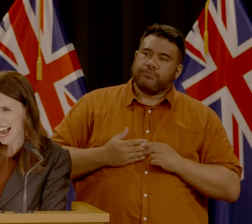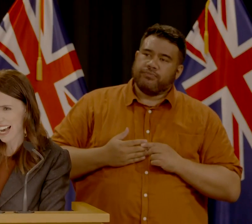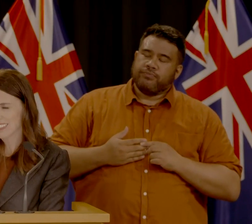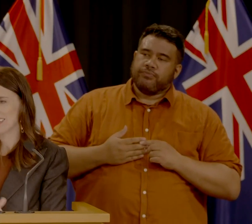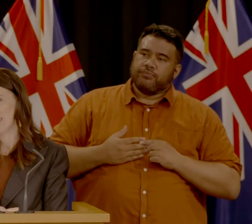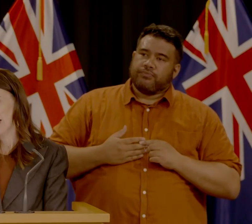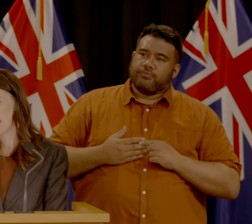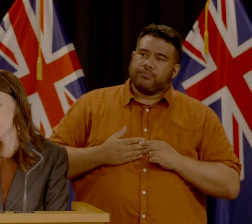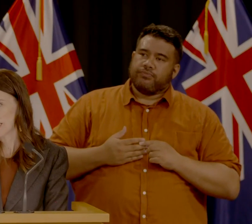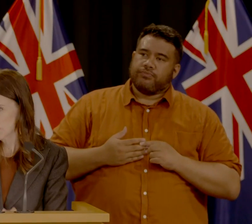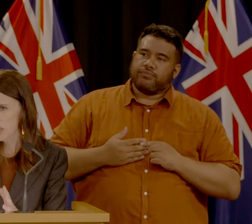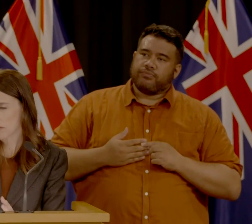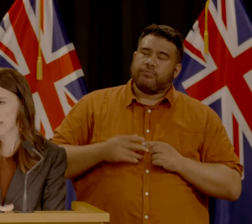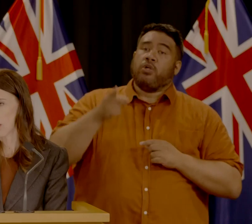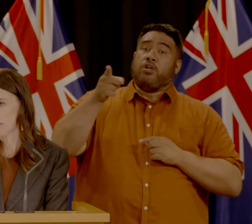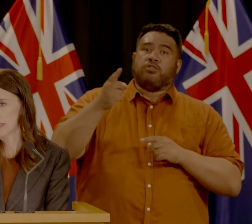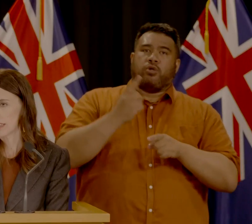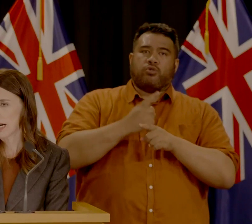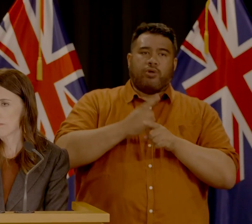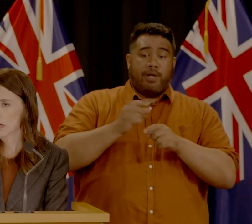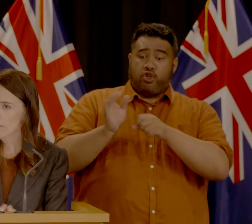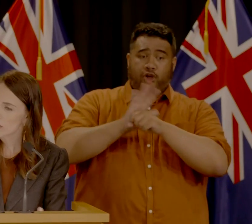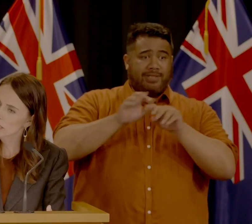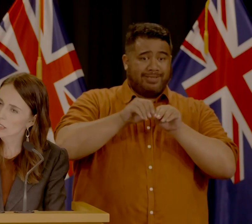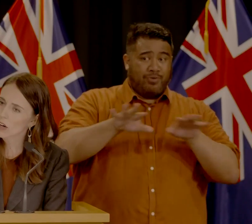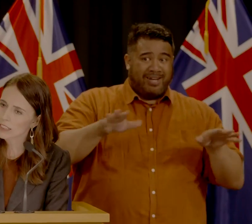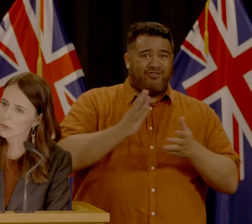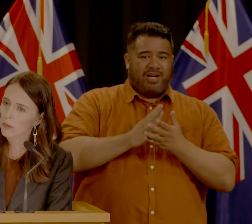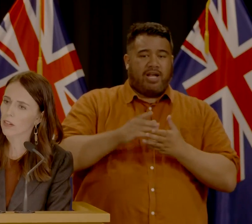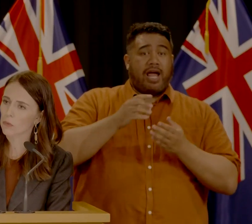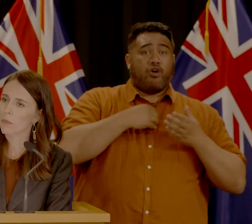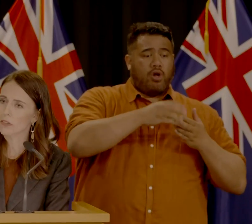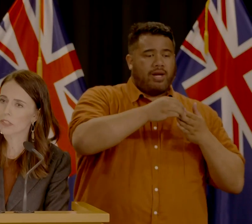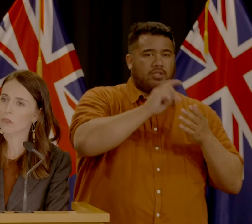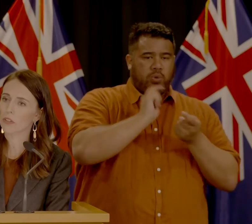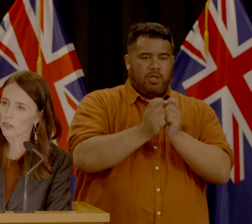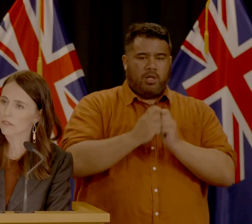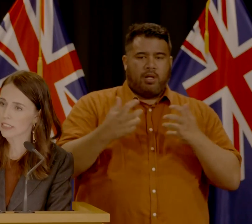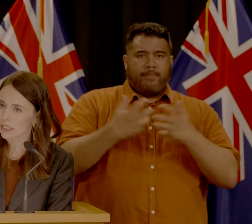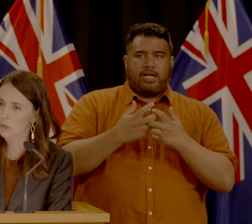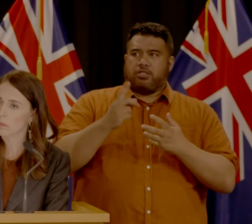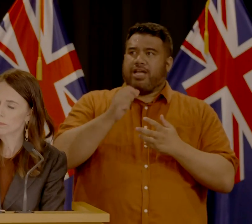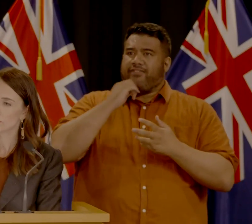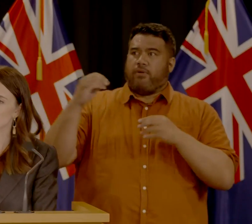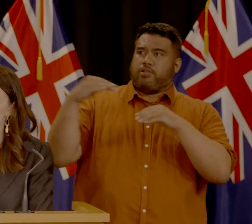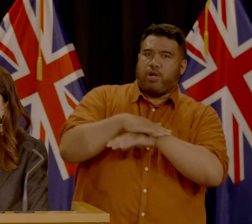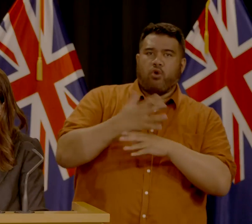we are in the transmission around COVID. But I imagine that the guidance we provide will be useful for those events as